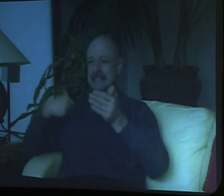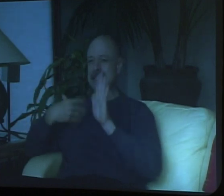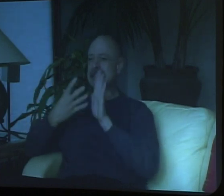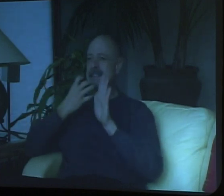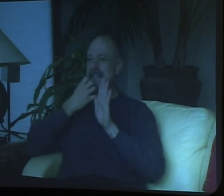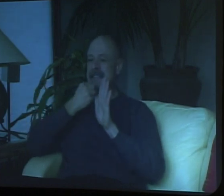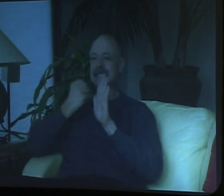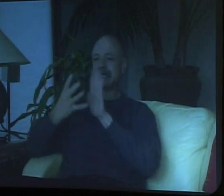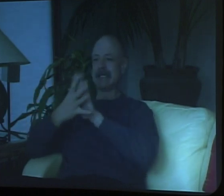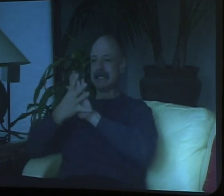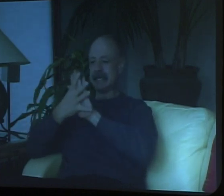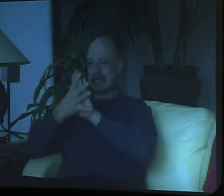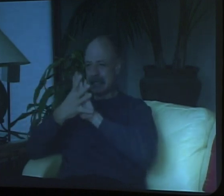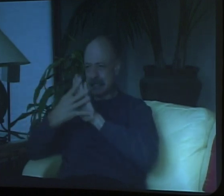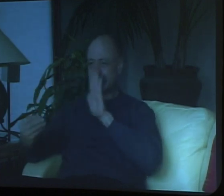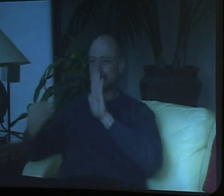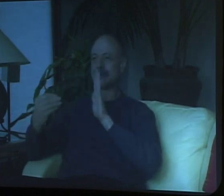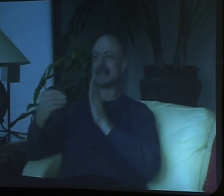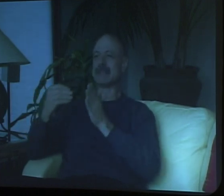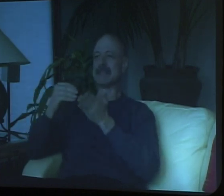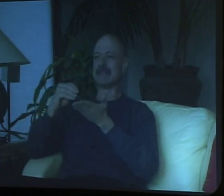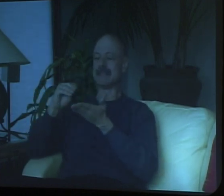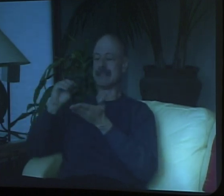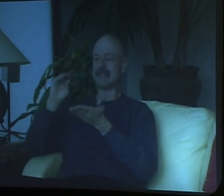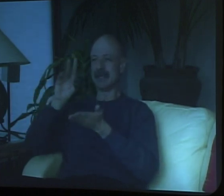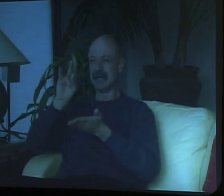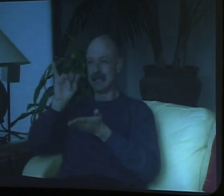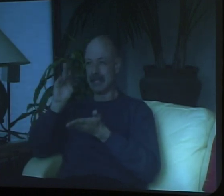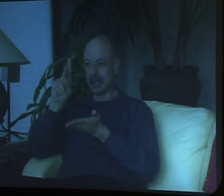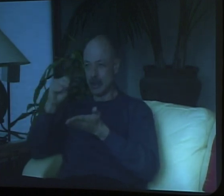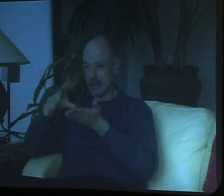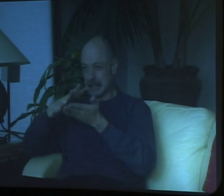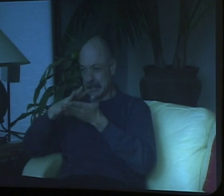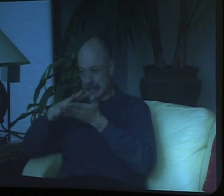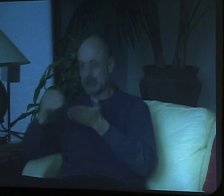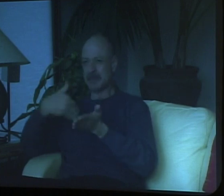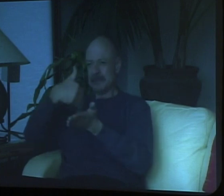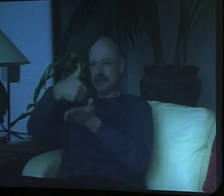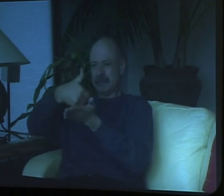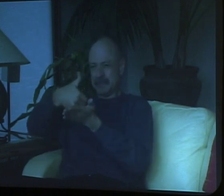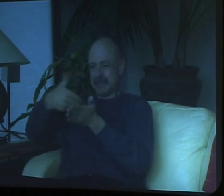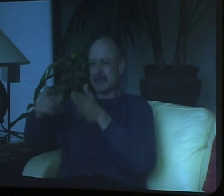different papers, different things that he had kept copies of